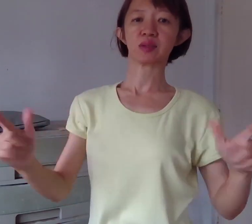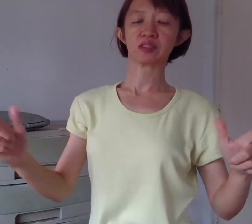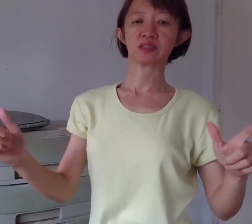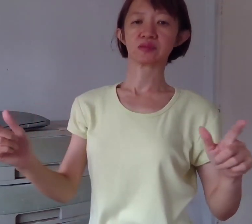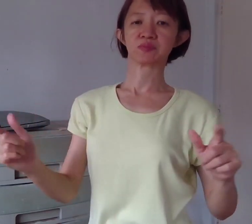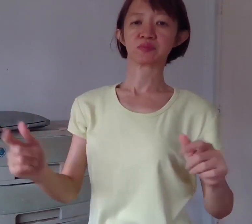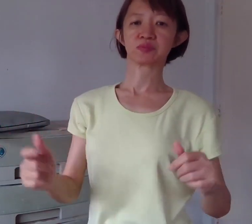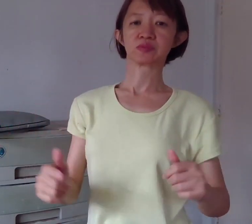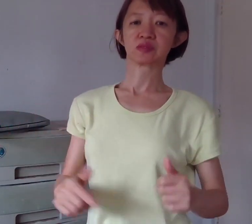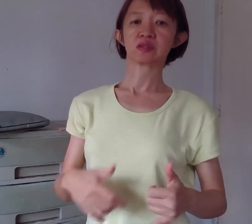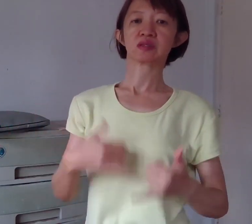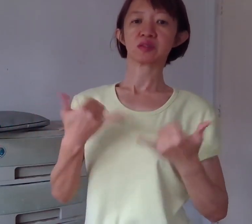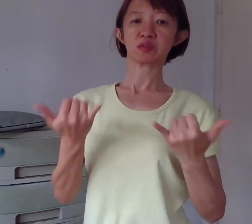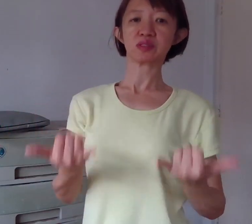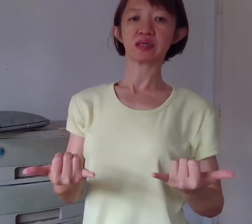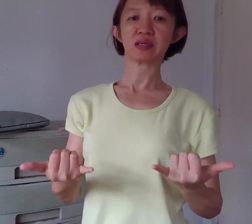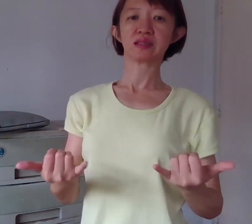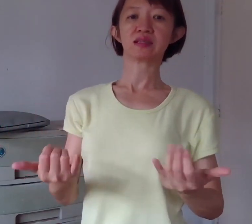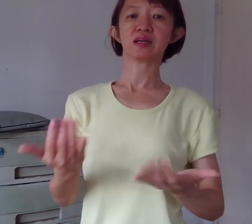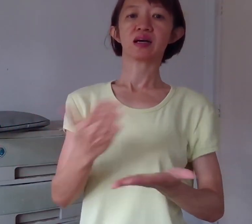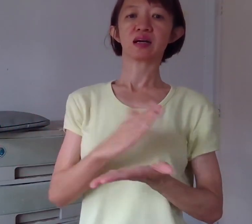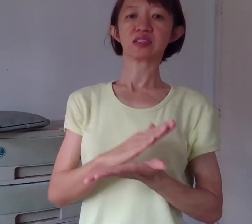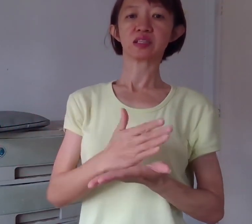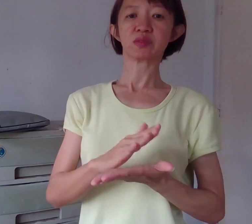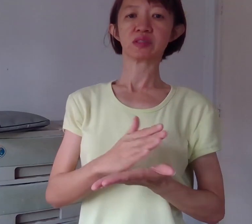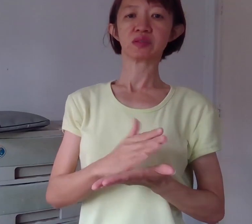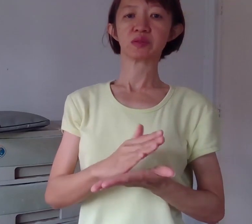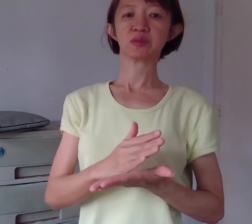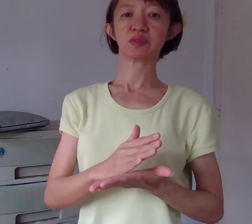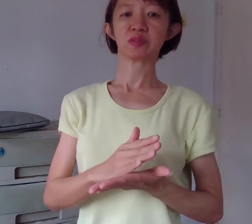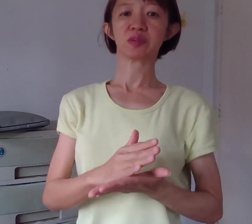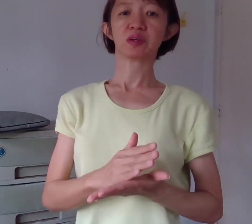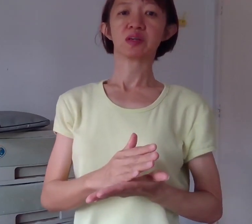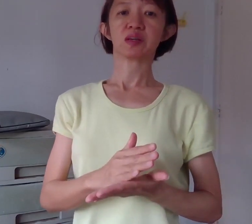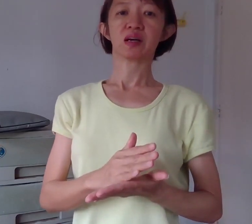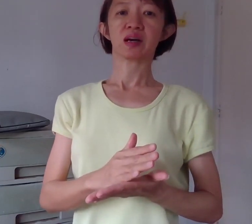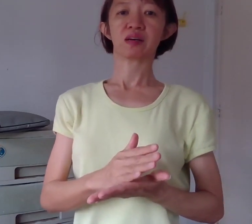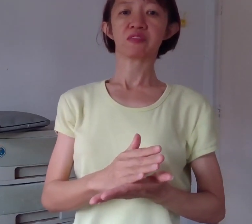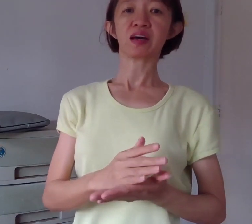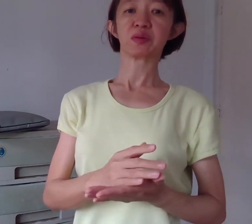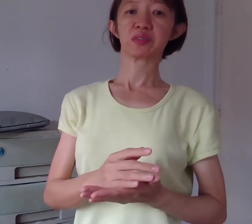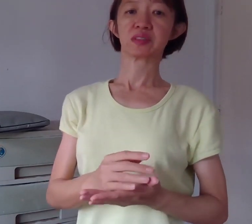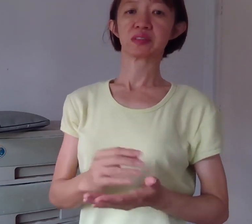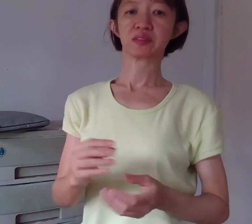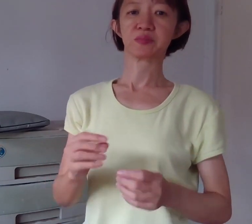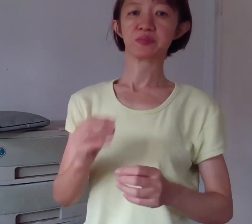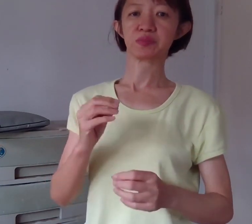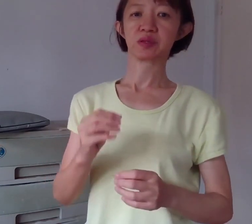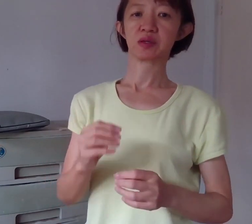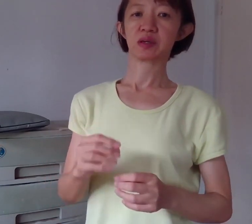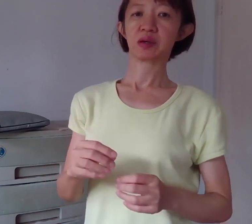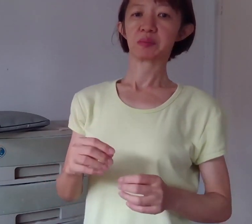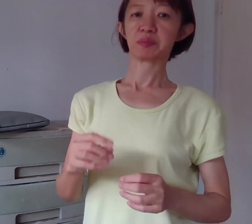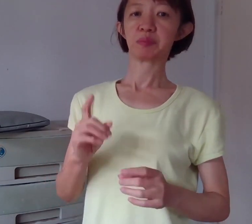Language. So today, I'll share with you flower,